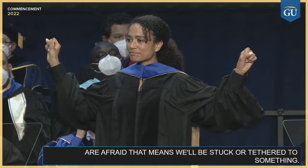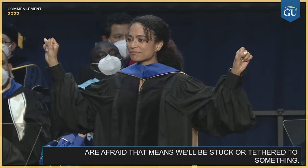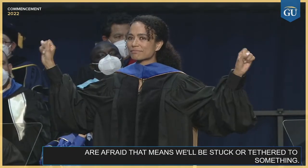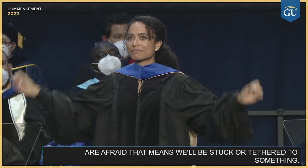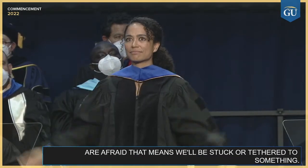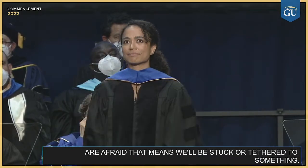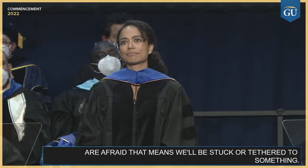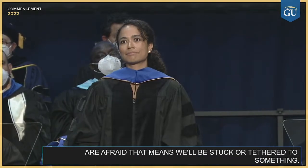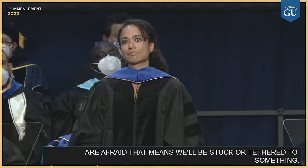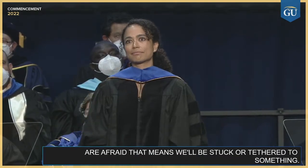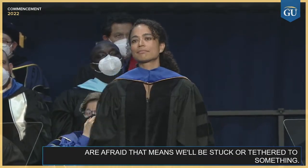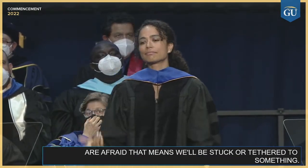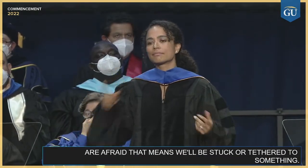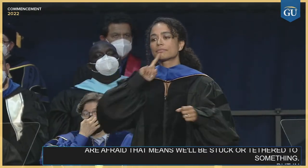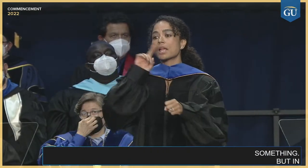means that you are free.